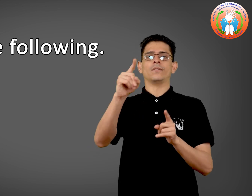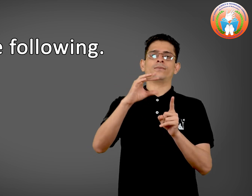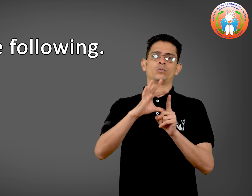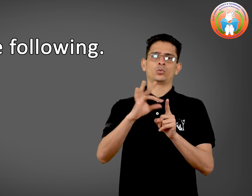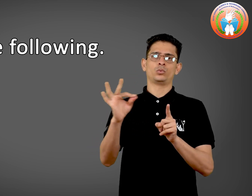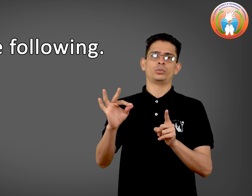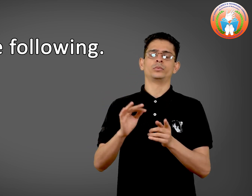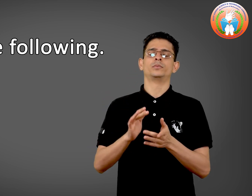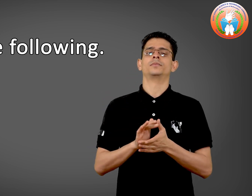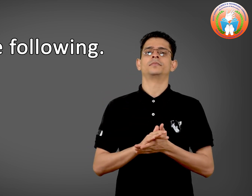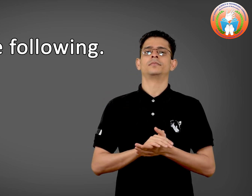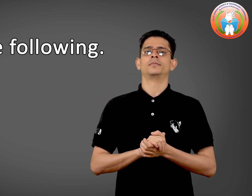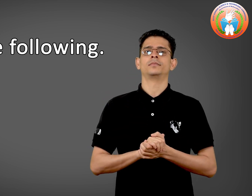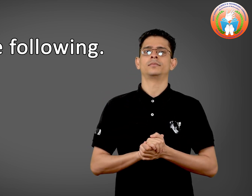Do the following.